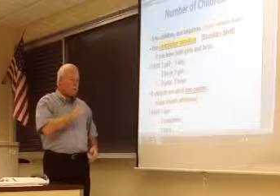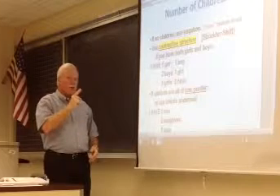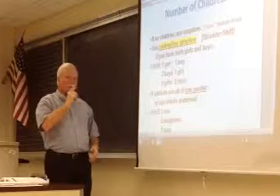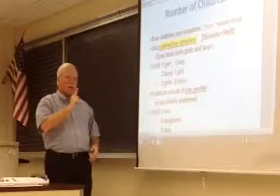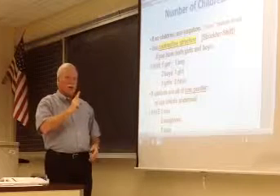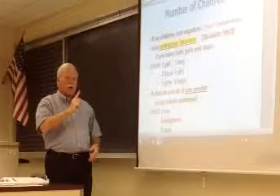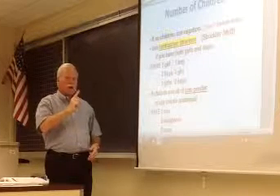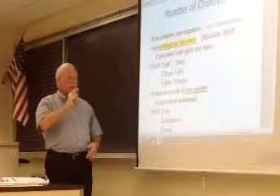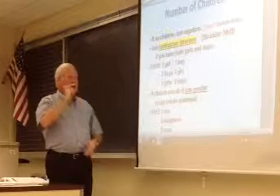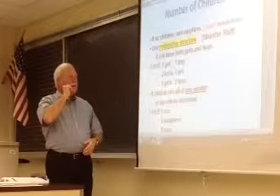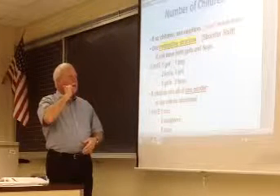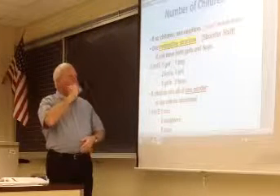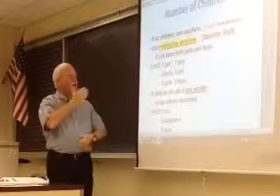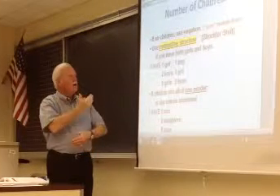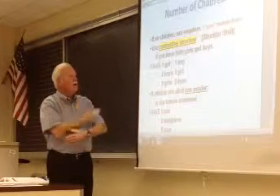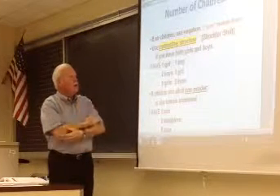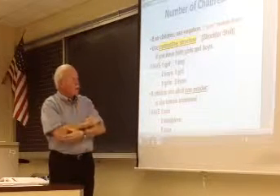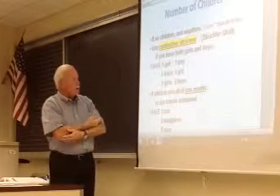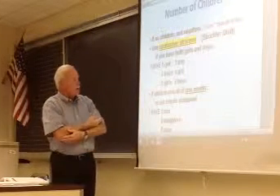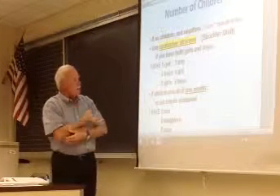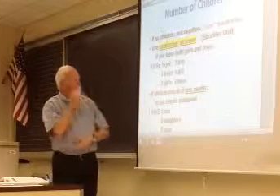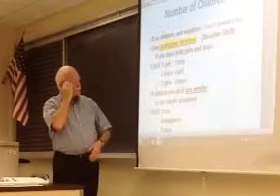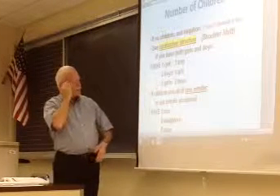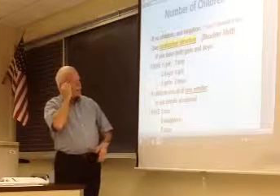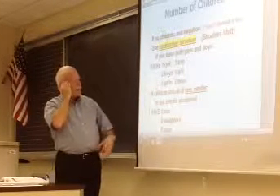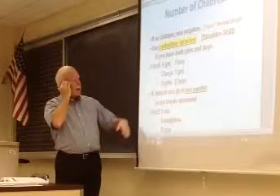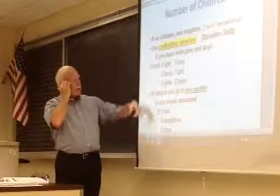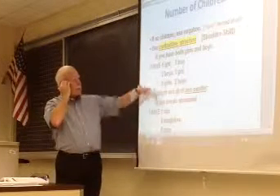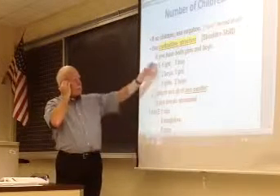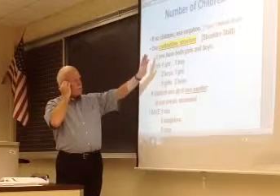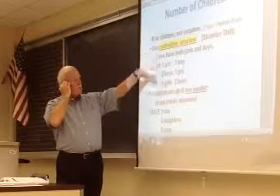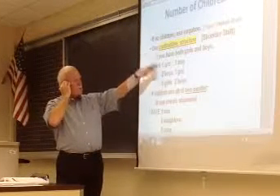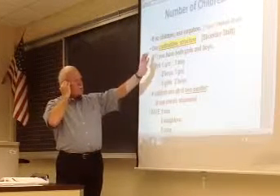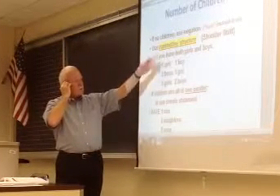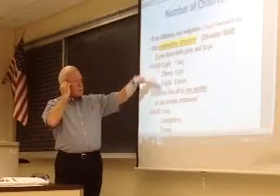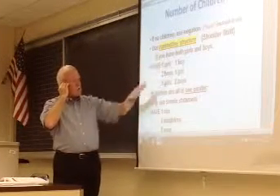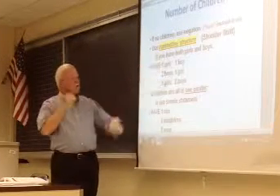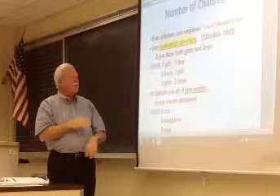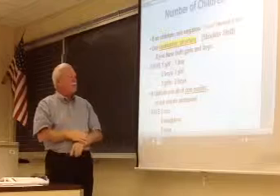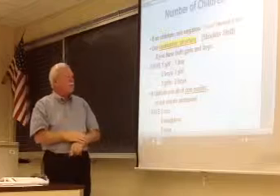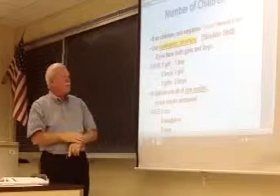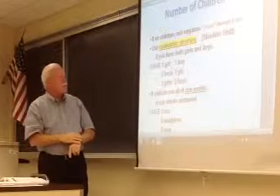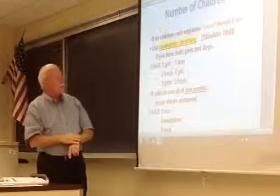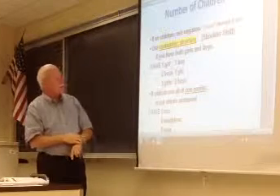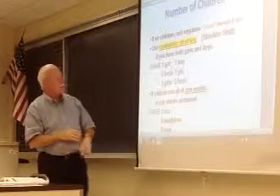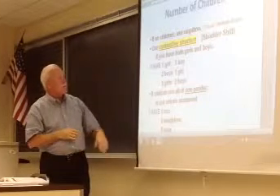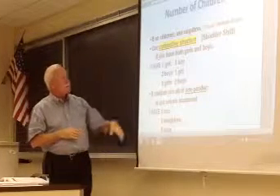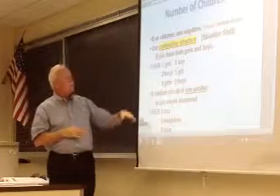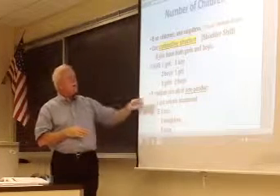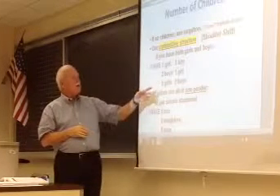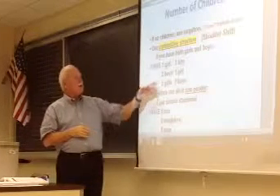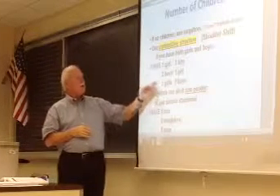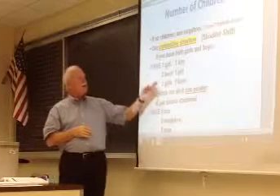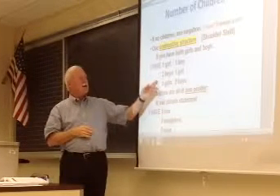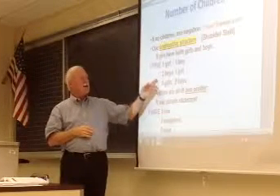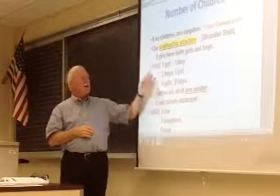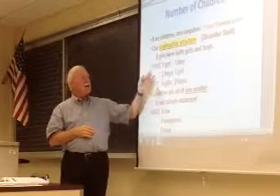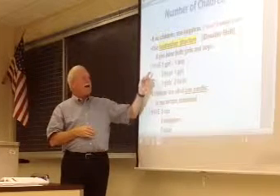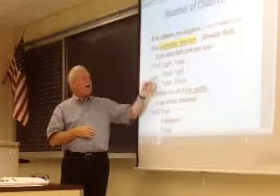girl or one daughter. I guess we're doing boys and girls, that's the way they did it on the book. So I have